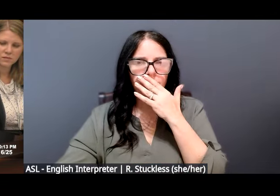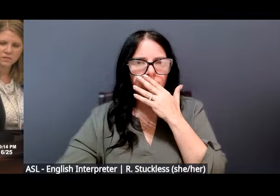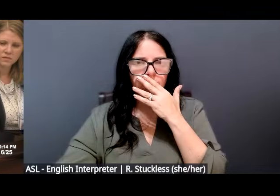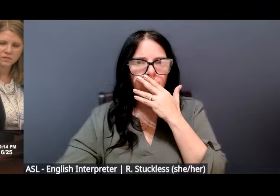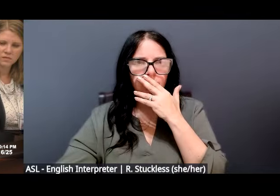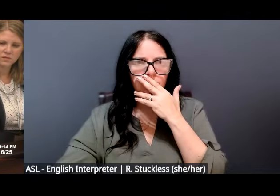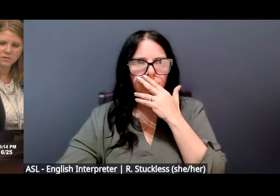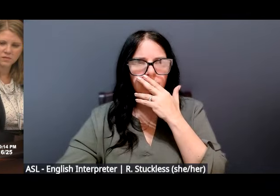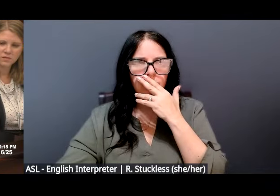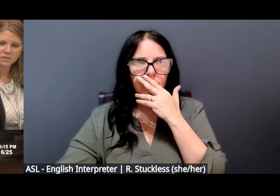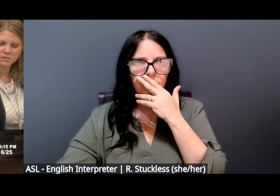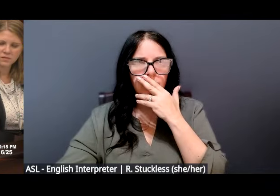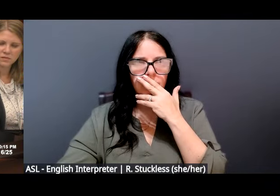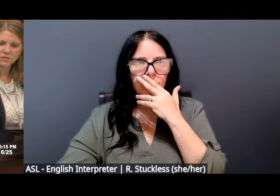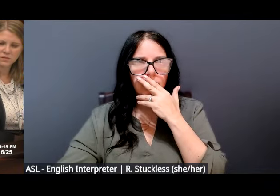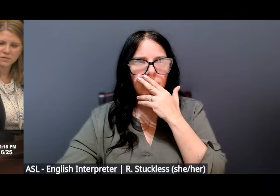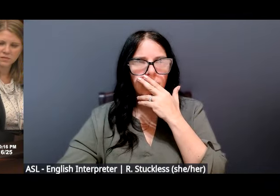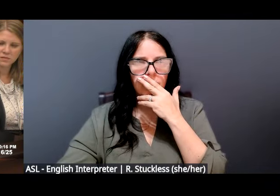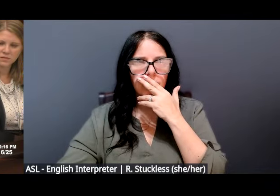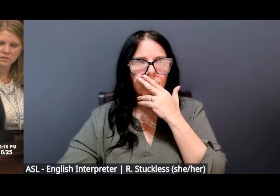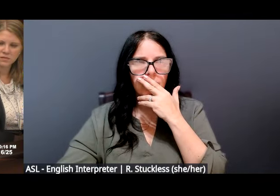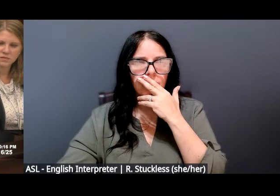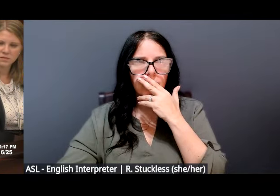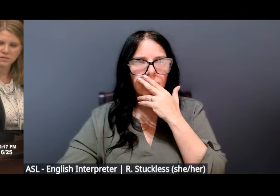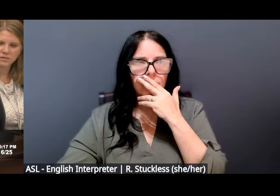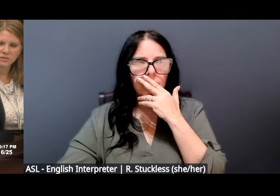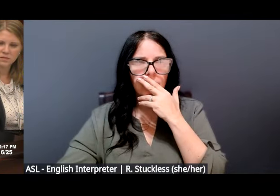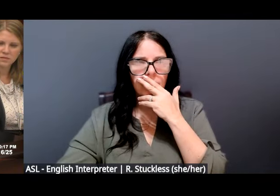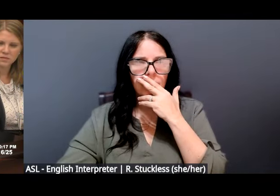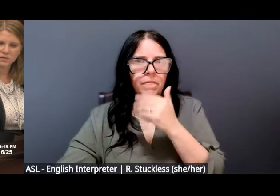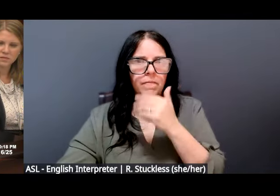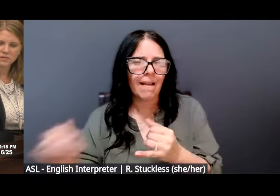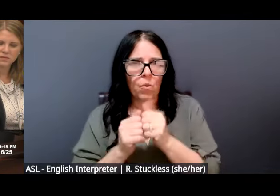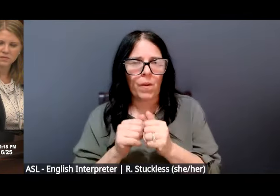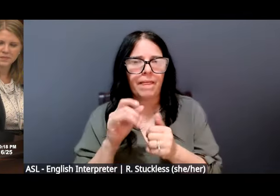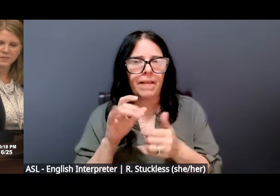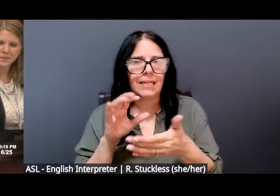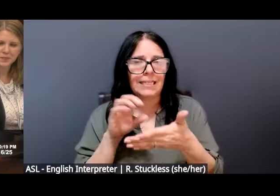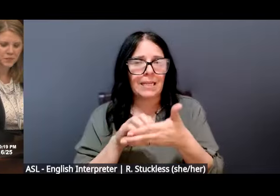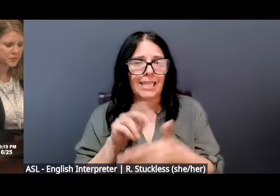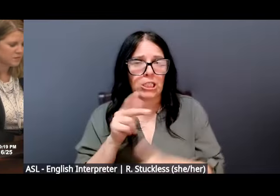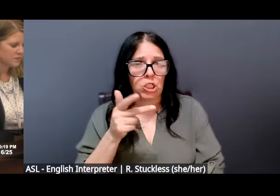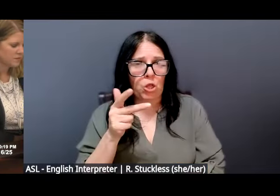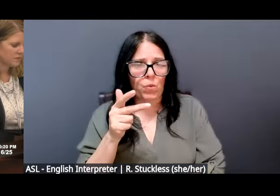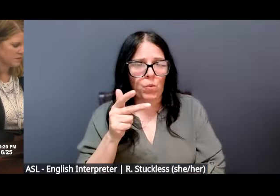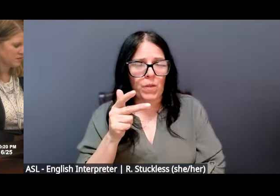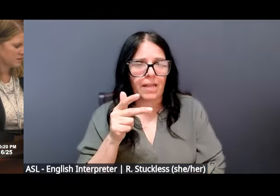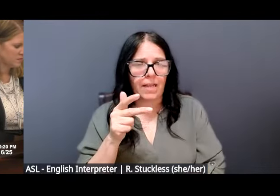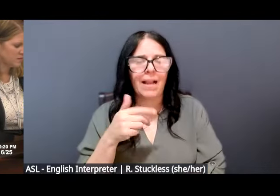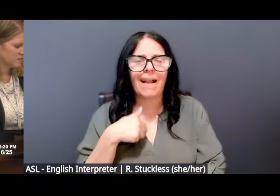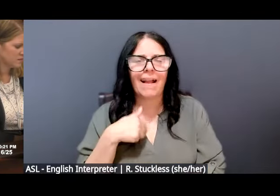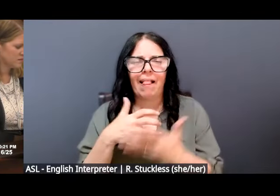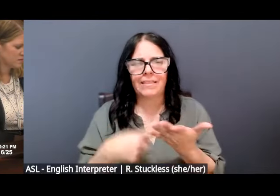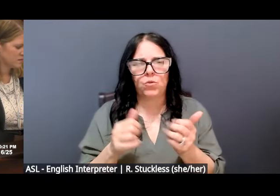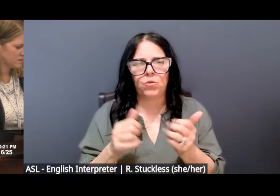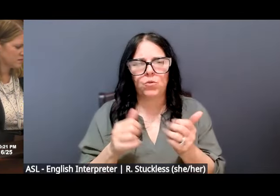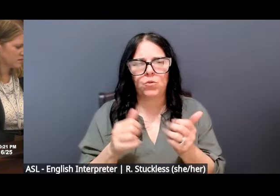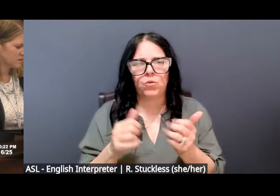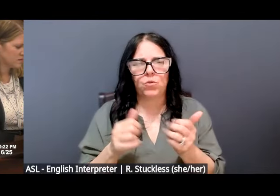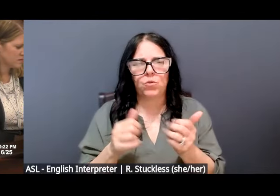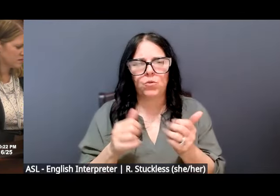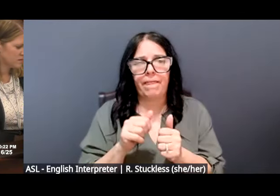finally, with subsection 3, there's a lot of discussion on like this notice provision. So the